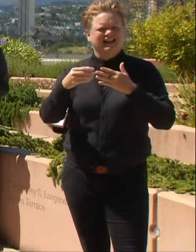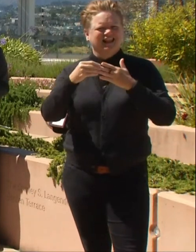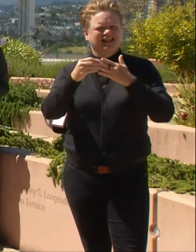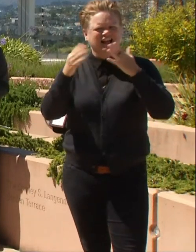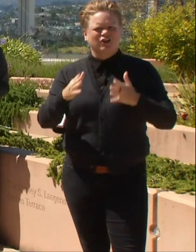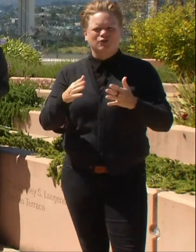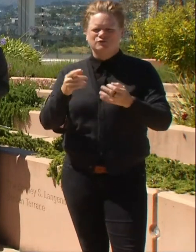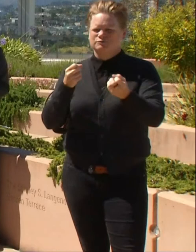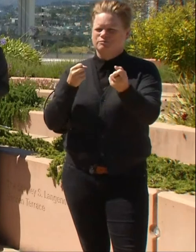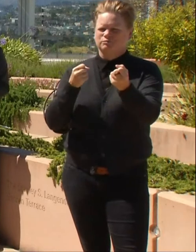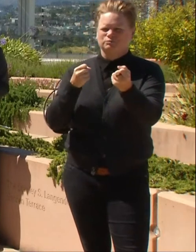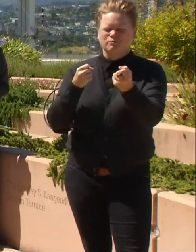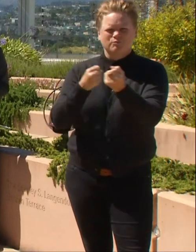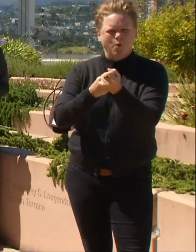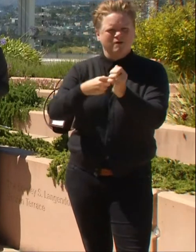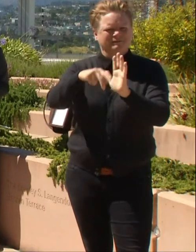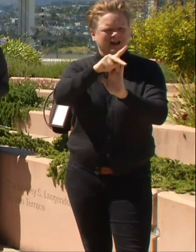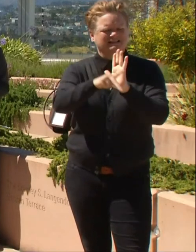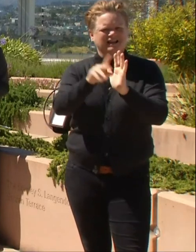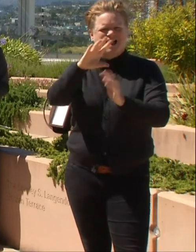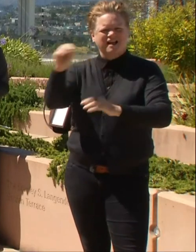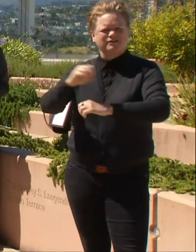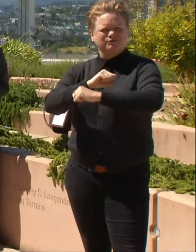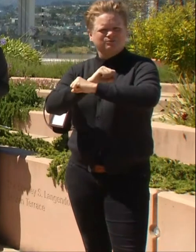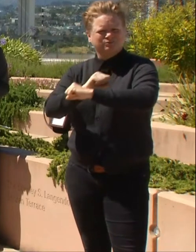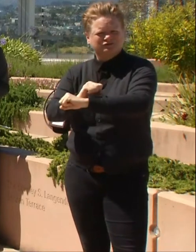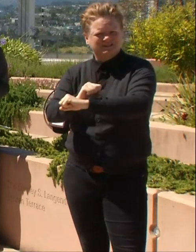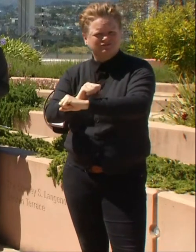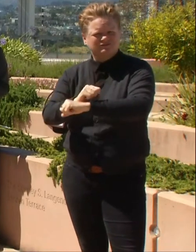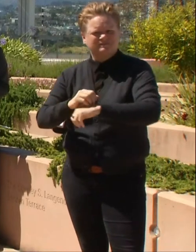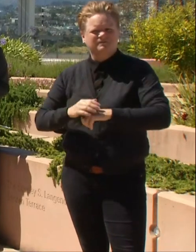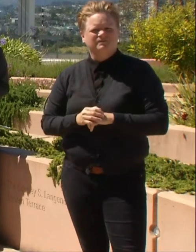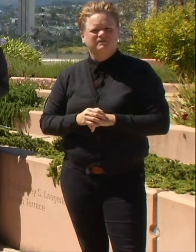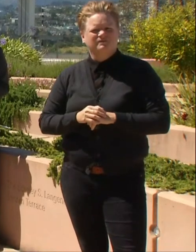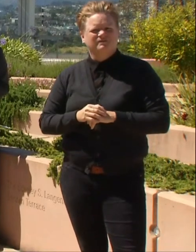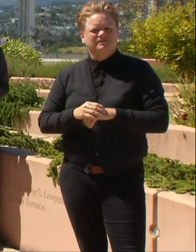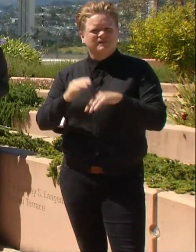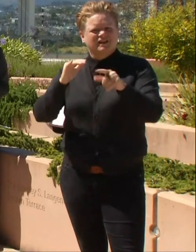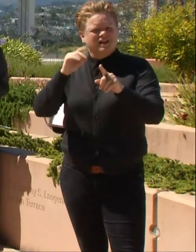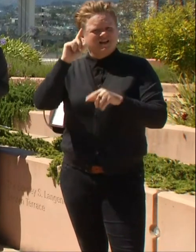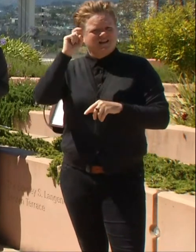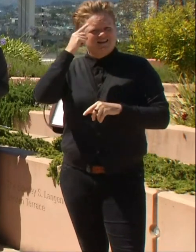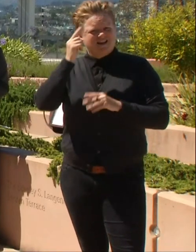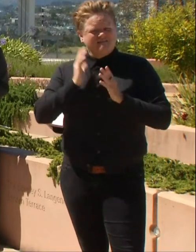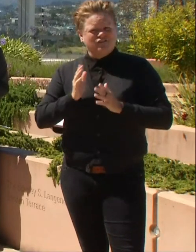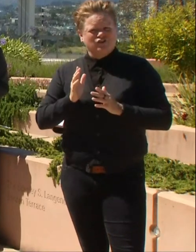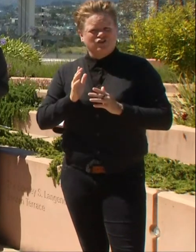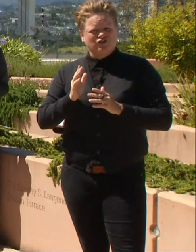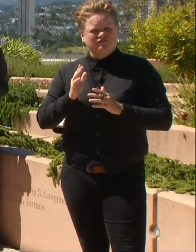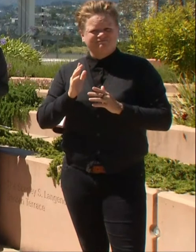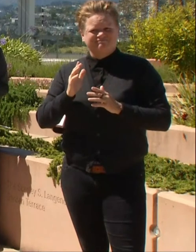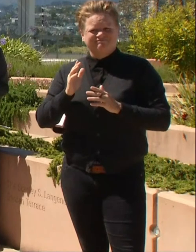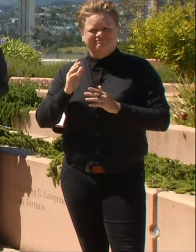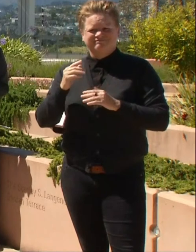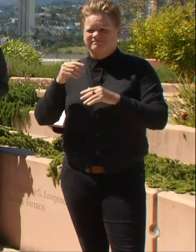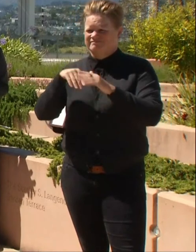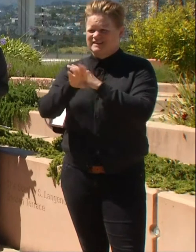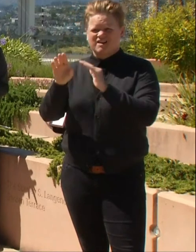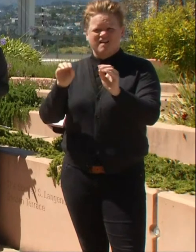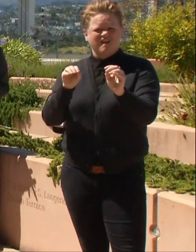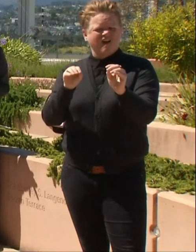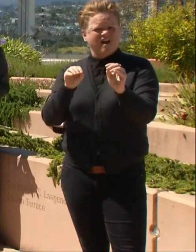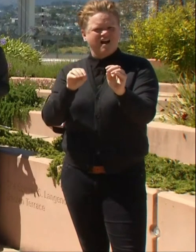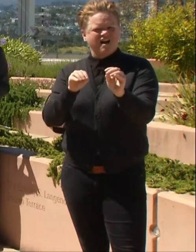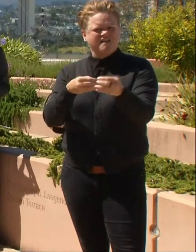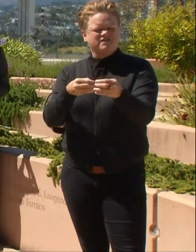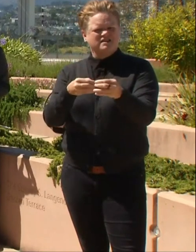to defend them. Since taking office, Governor Newsom has consistently called for common sense and stronger violence prevention policies while